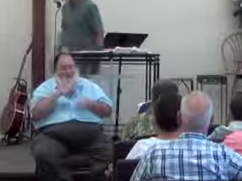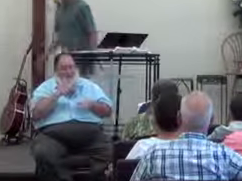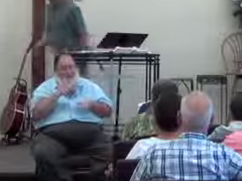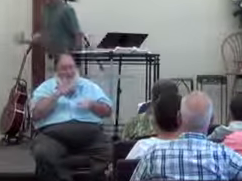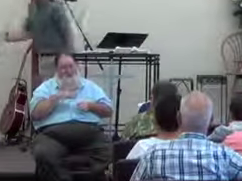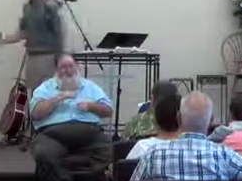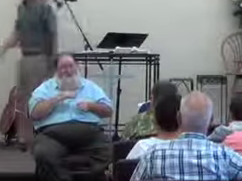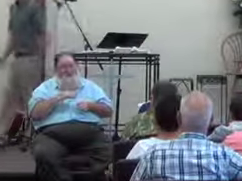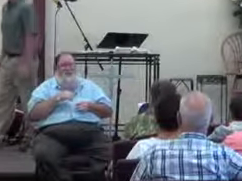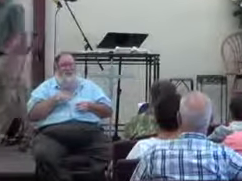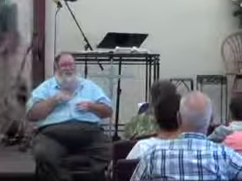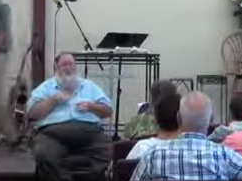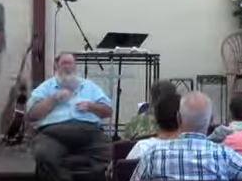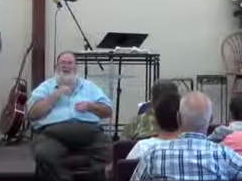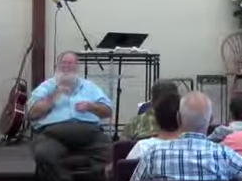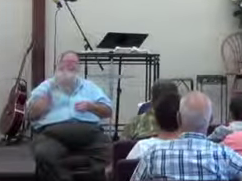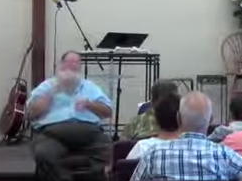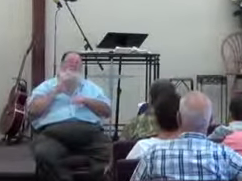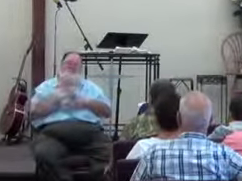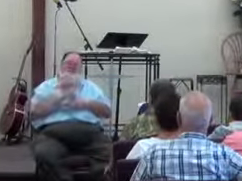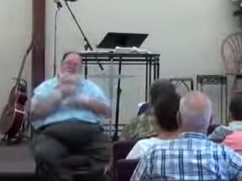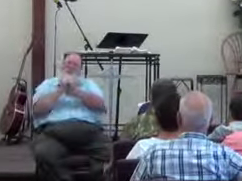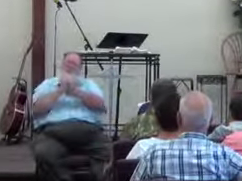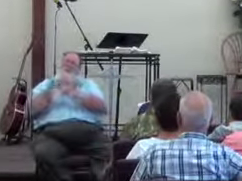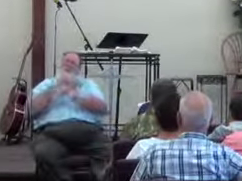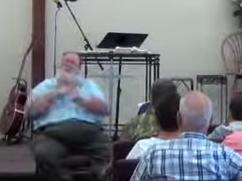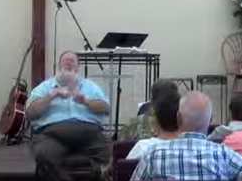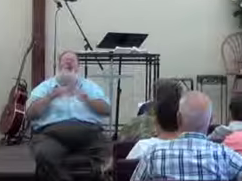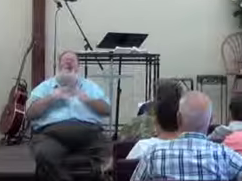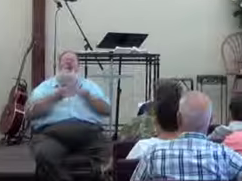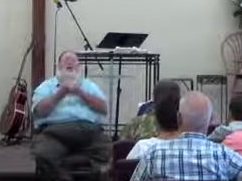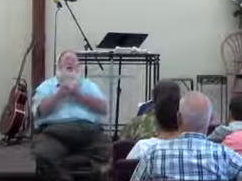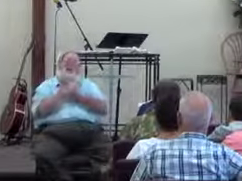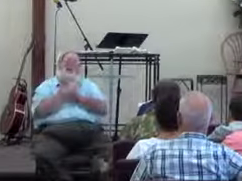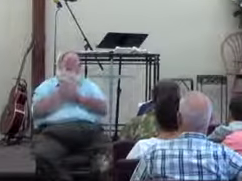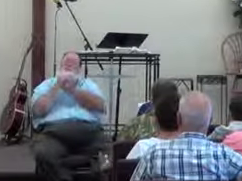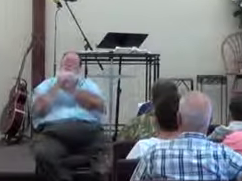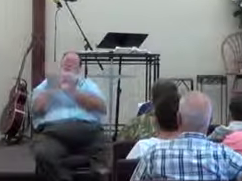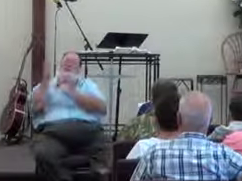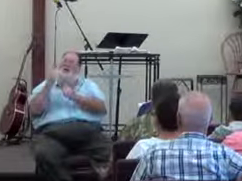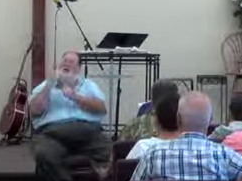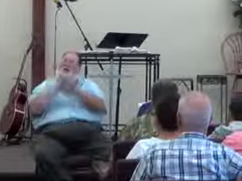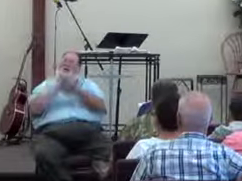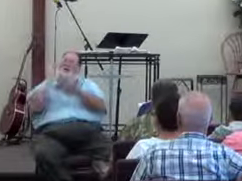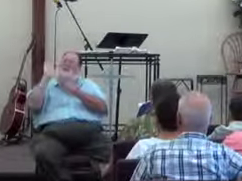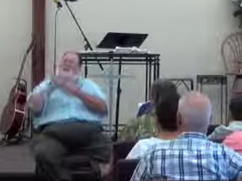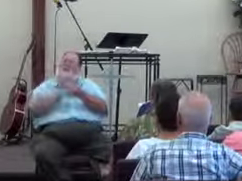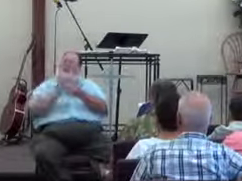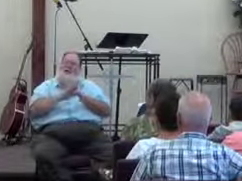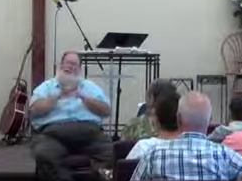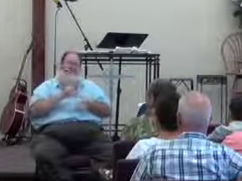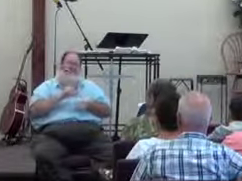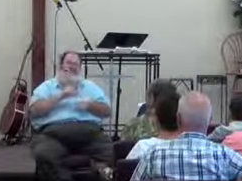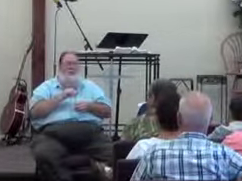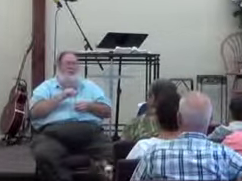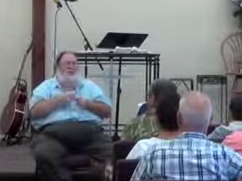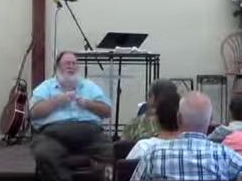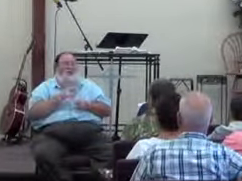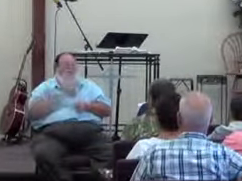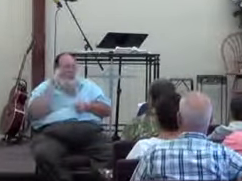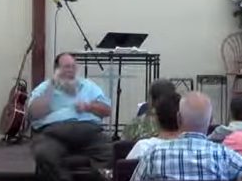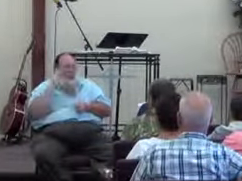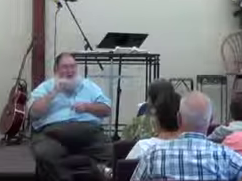life. I love to serve him. I love to worship him. I love to praise his holy name. Not because I have to, but because he is worthy